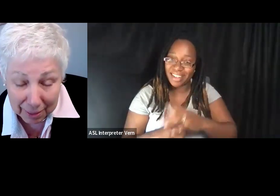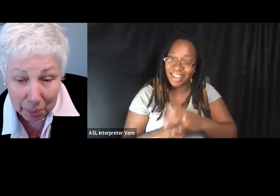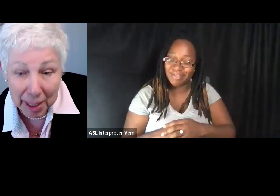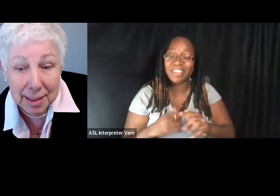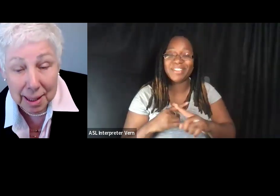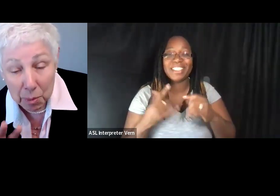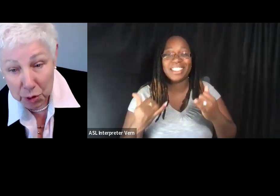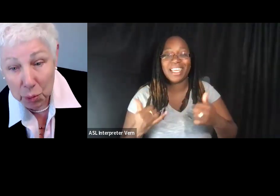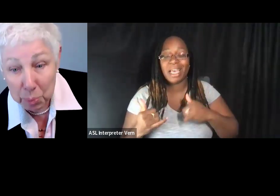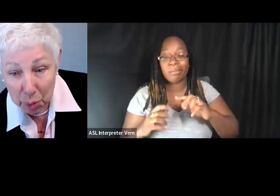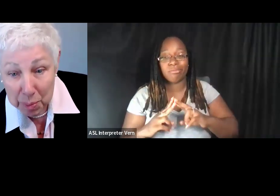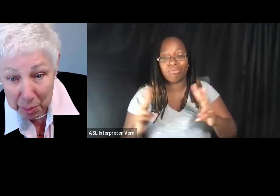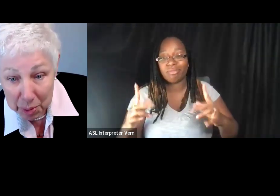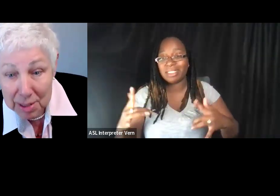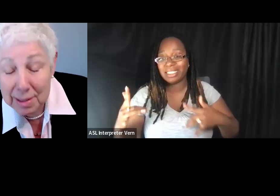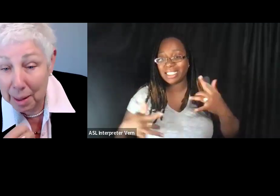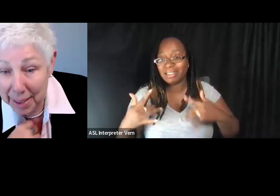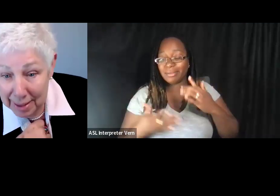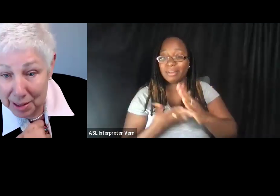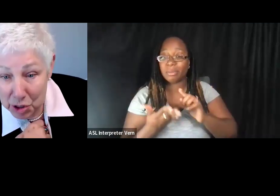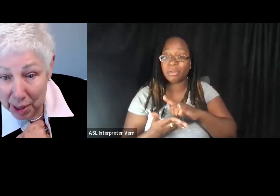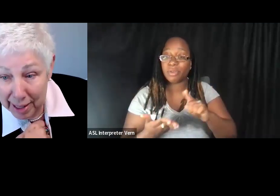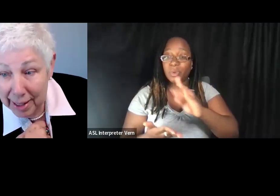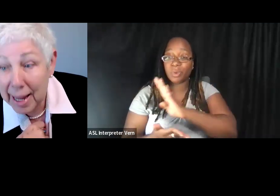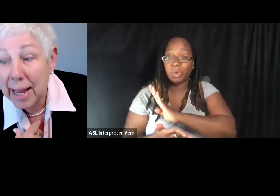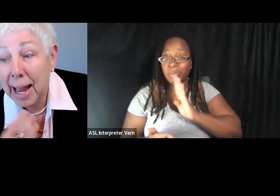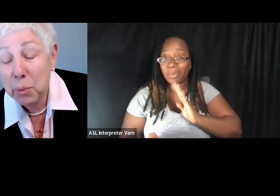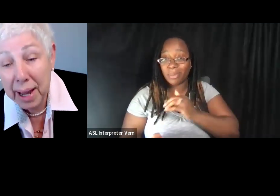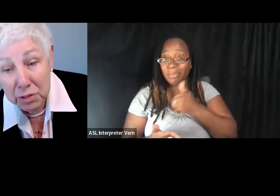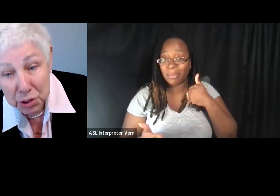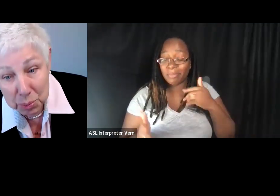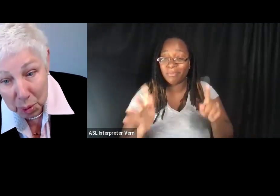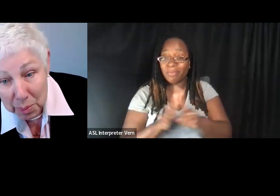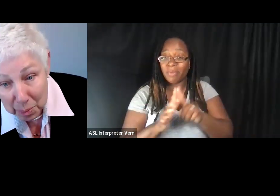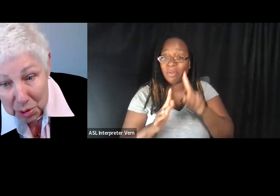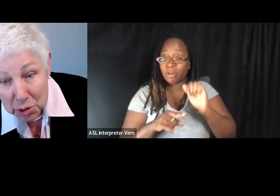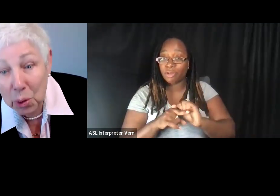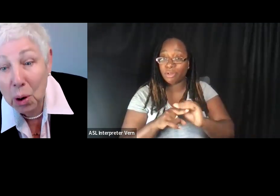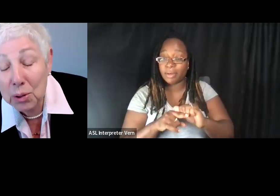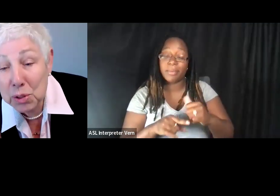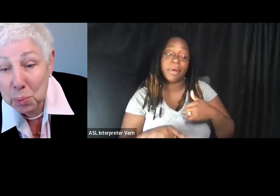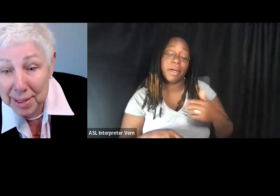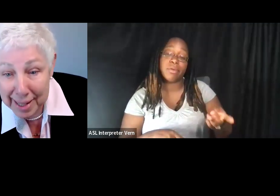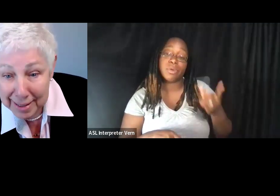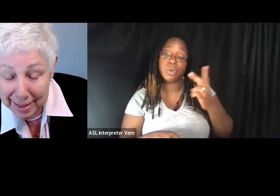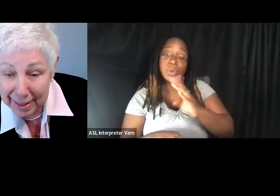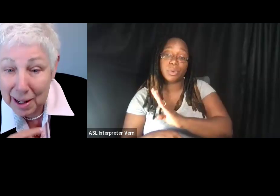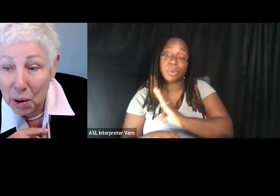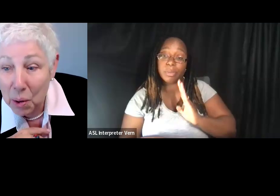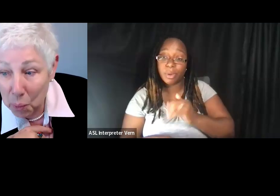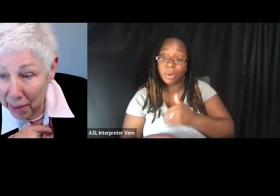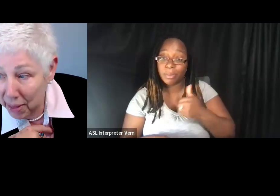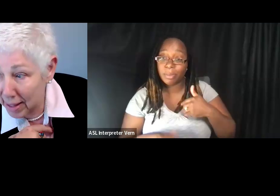excited because some of you are board members coming to this training, and we have two board members who are also